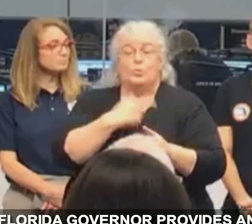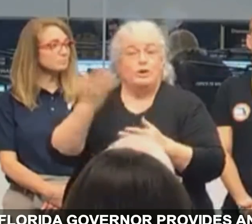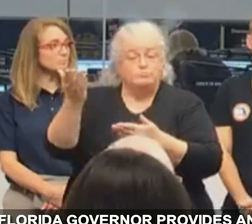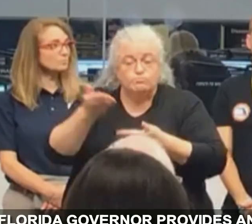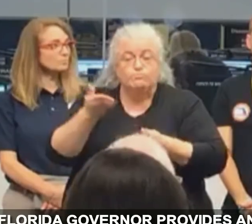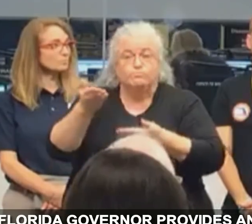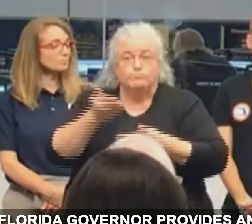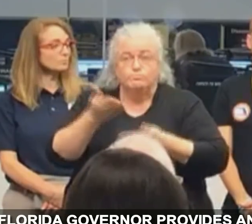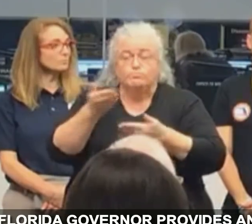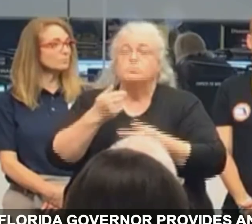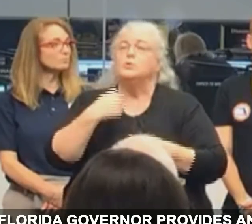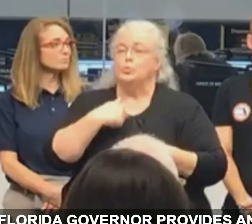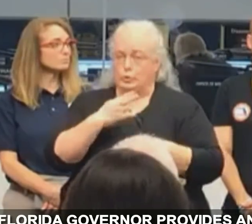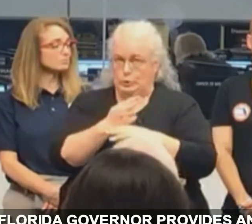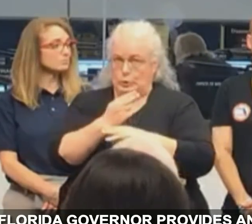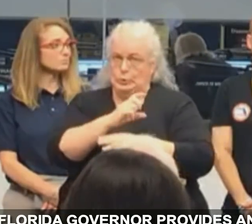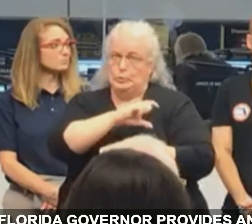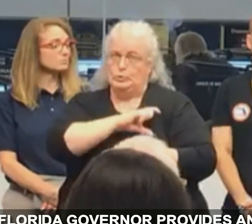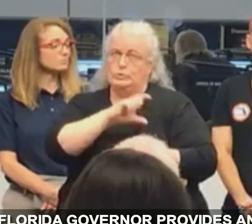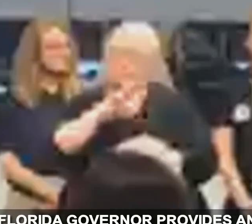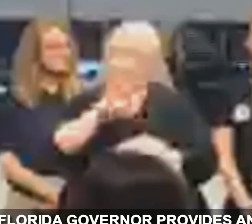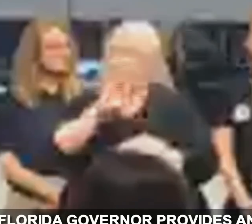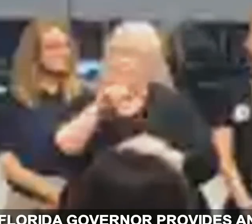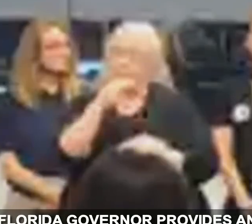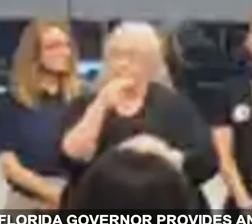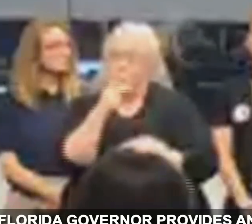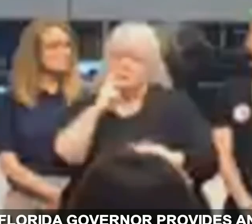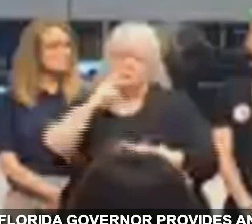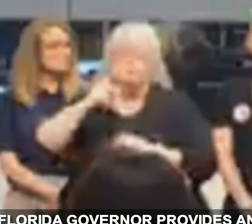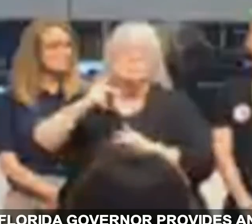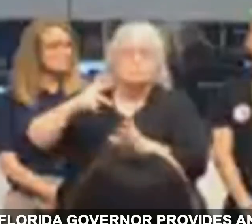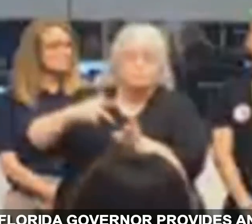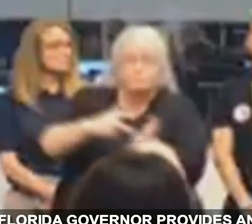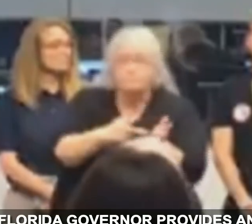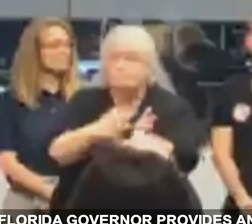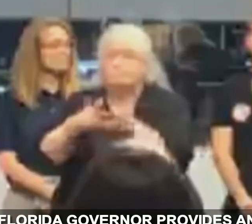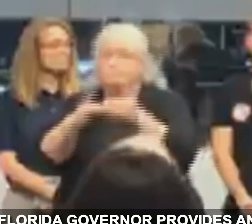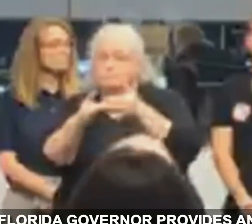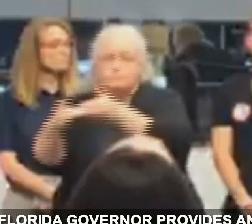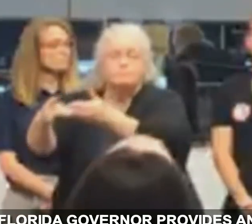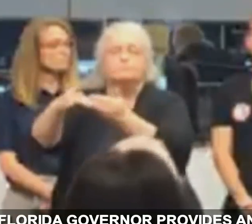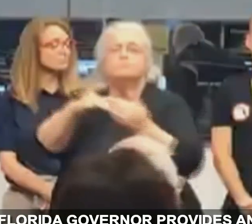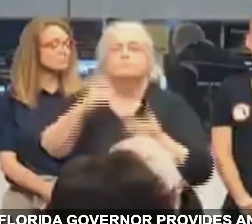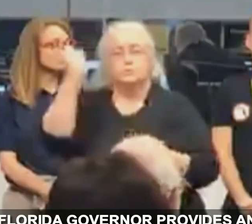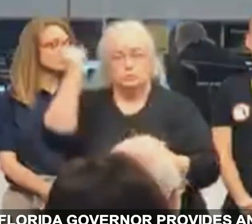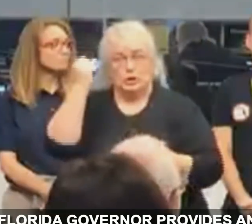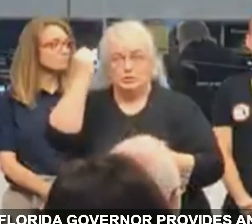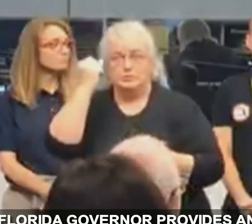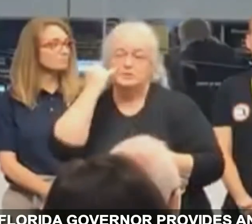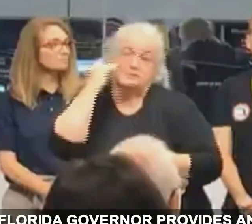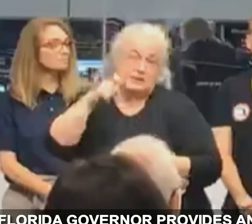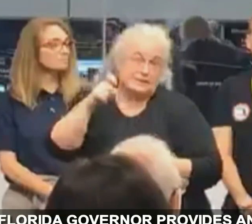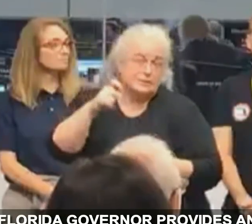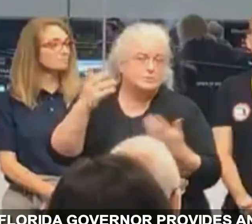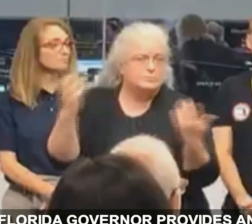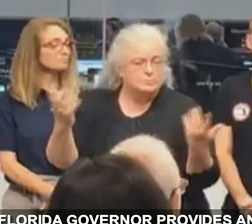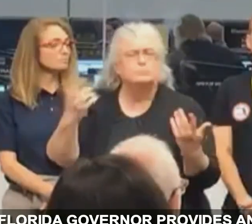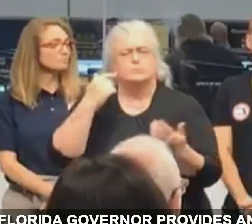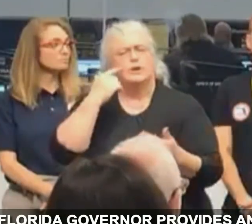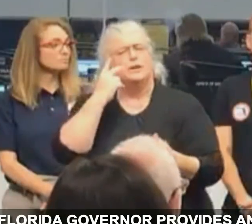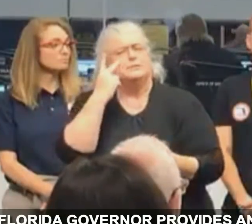the escorts as necessary. So I think the situation will likely be improved.